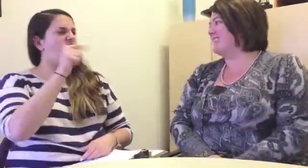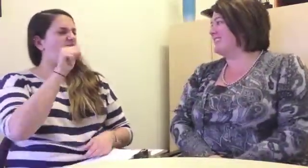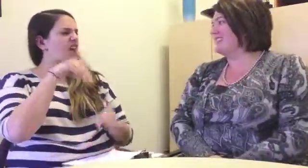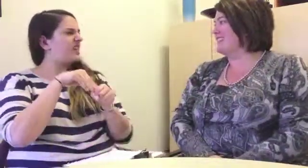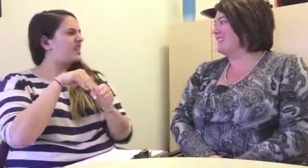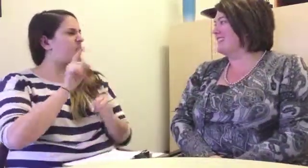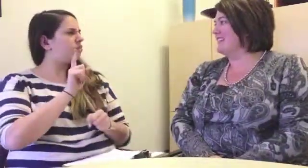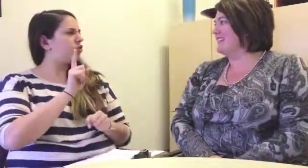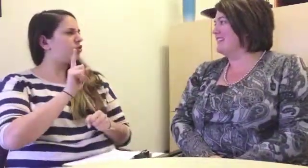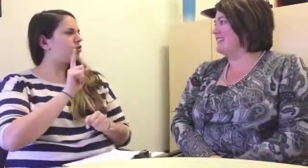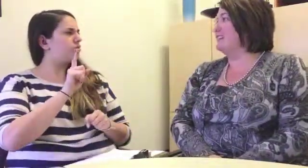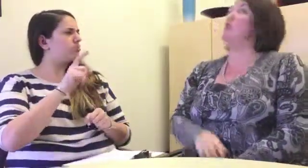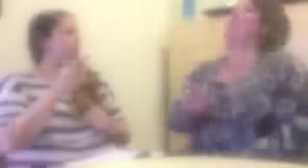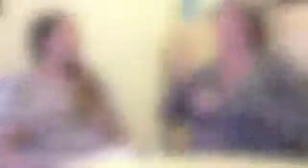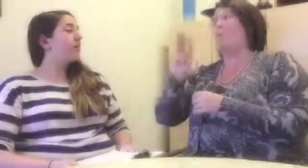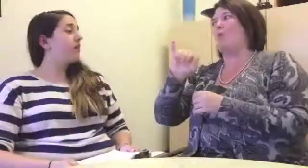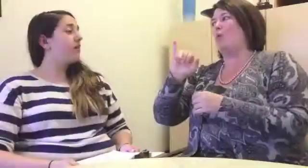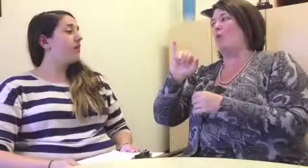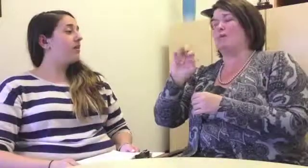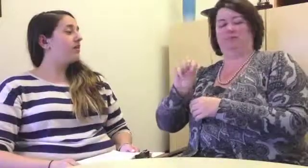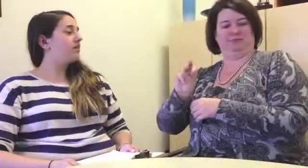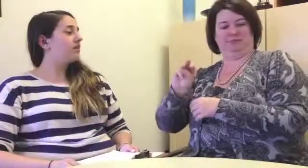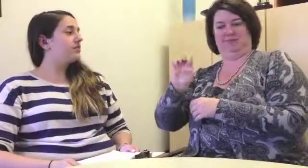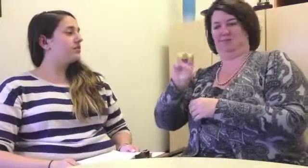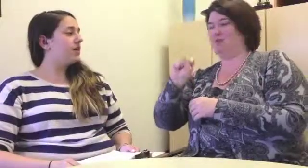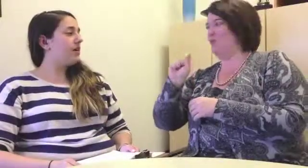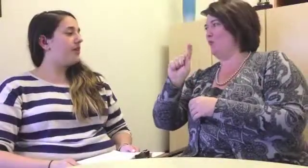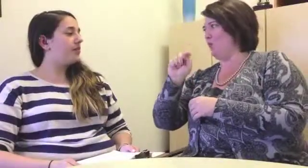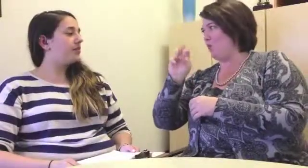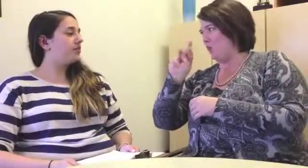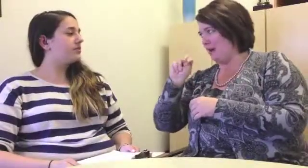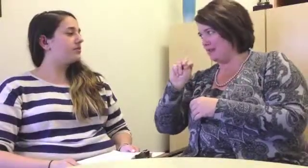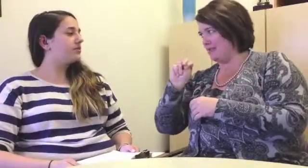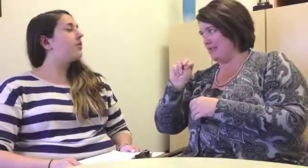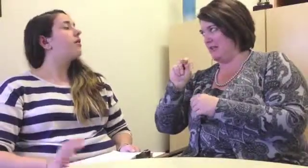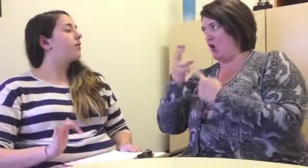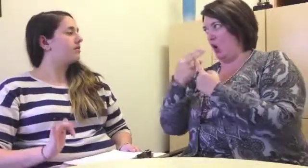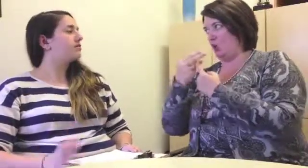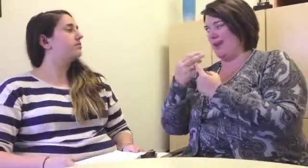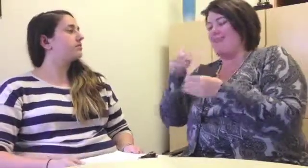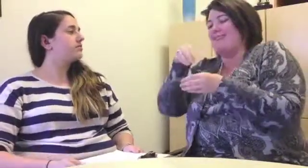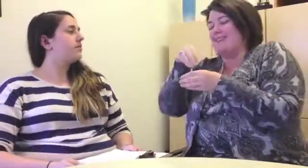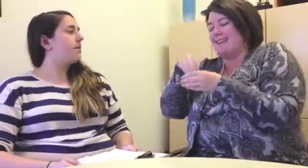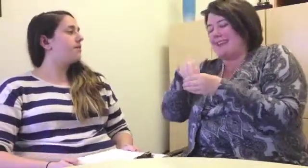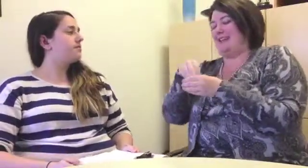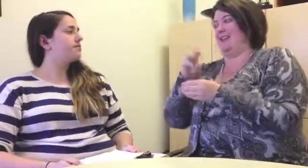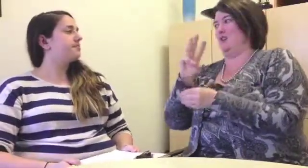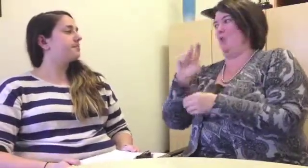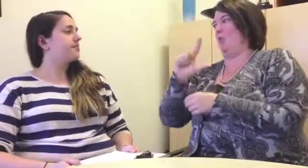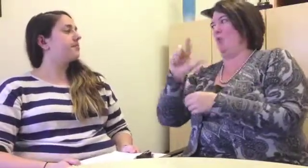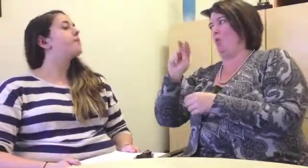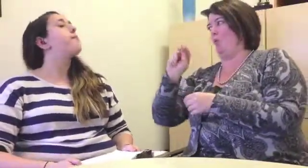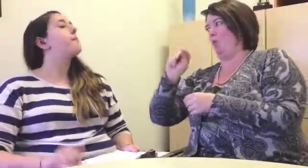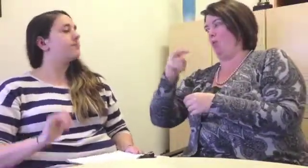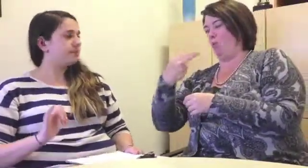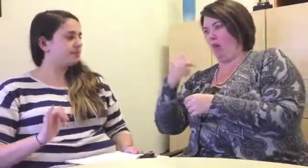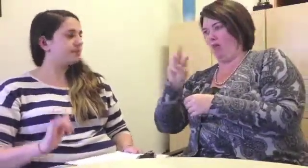wonderful. And where was the gala? This year it was at the Westin Hotel, and that's in Waltham.